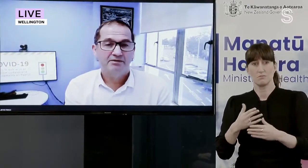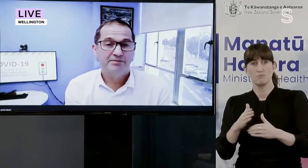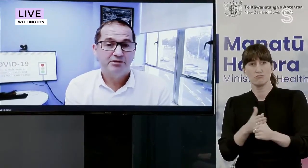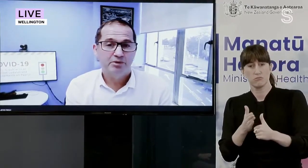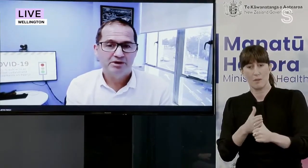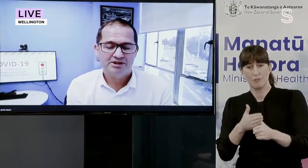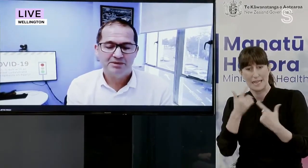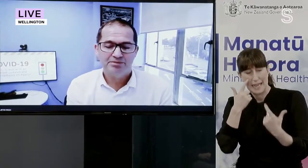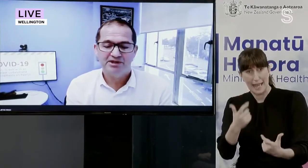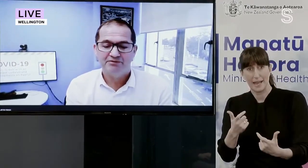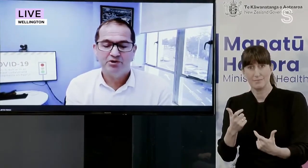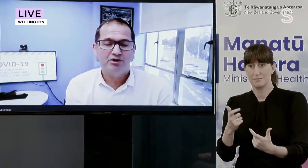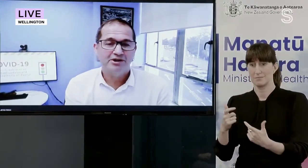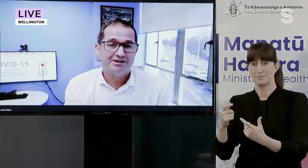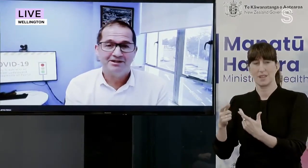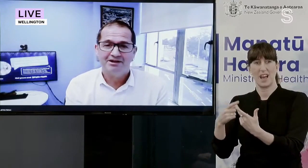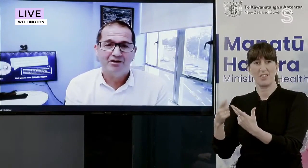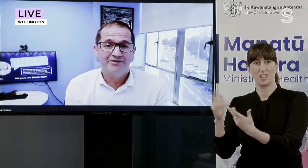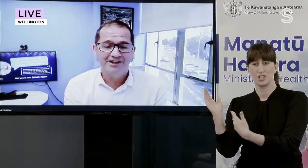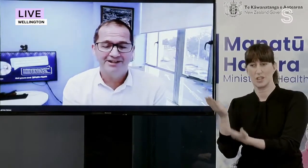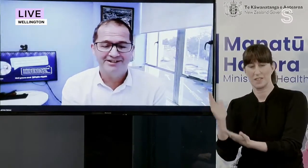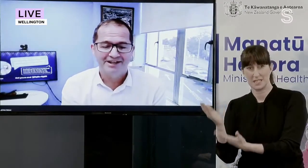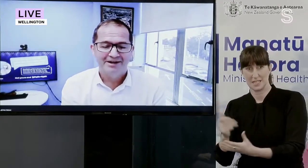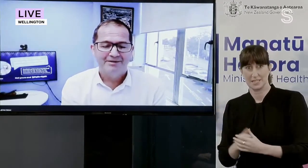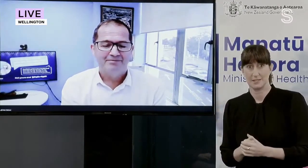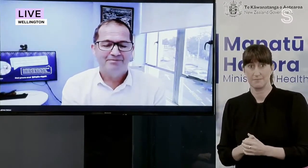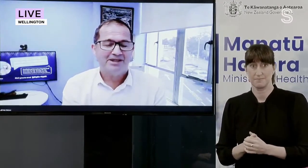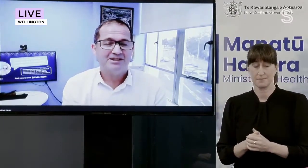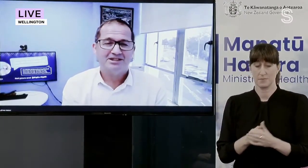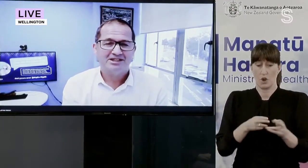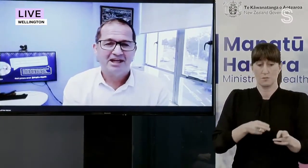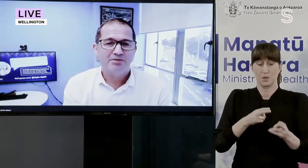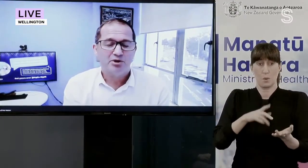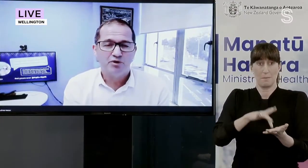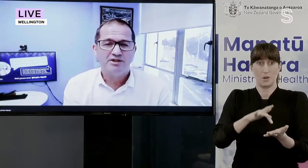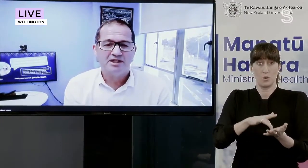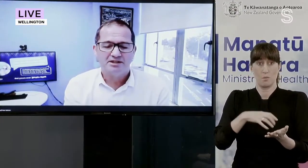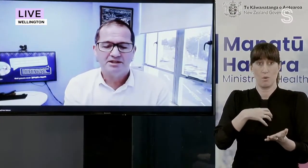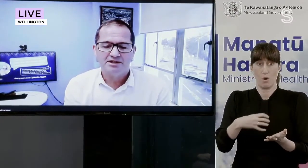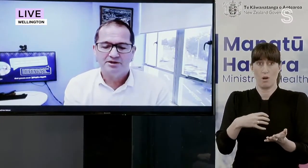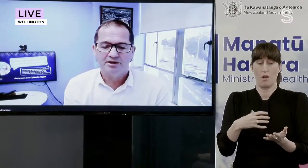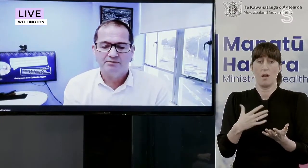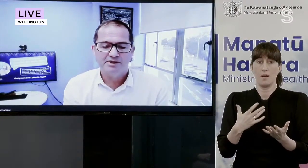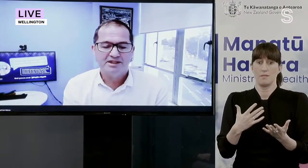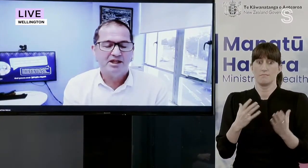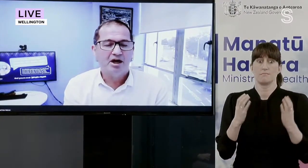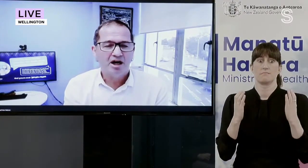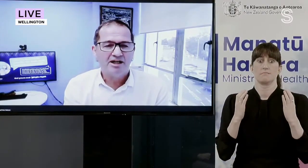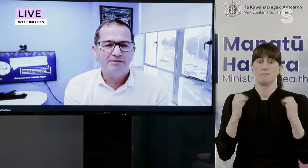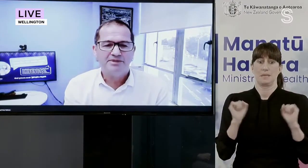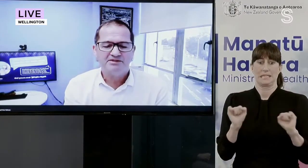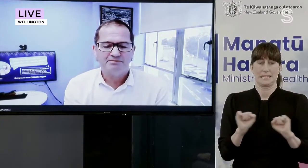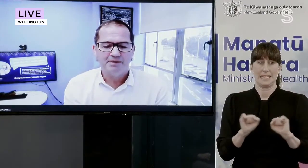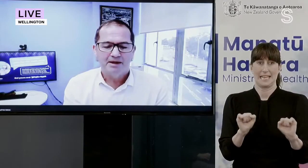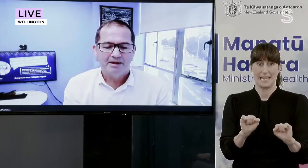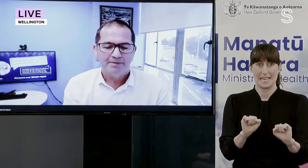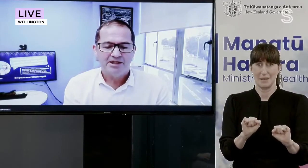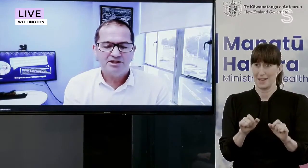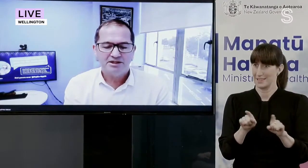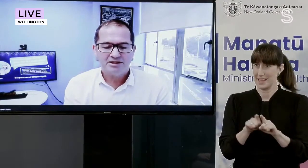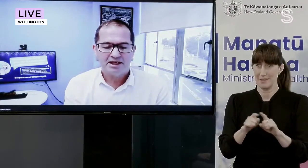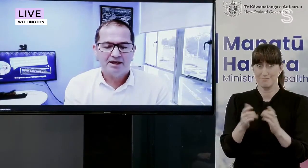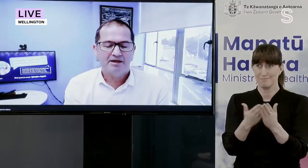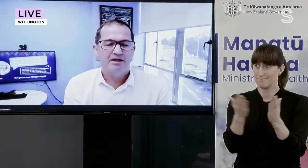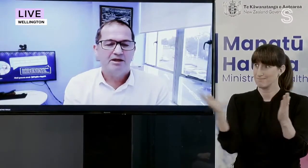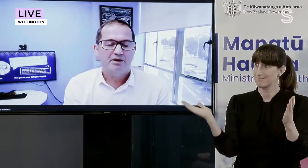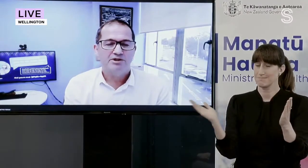Here at Middlemore, it's been pretty full on, as it often is, but it's the same across Aotearoa. We've seen high numbers of